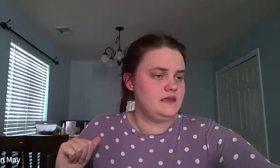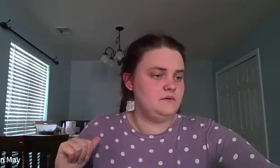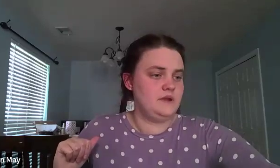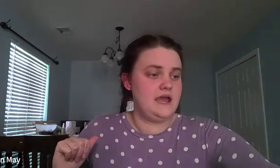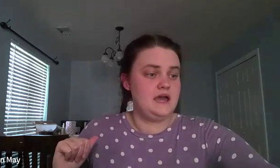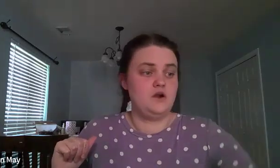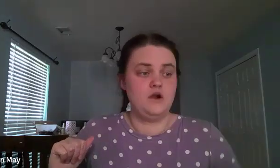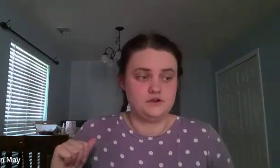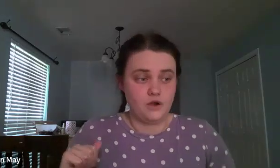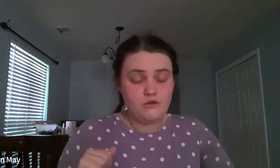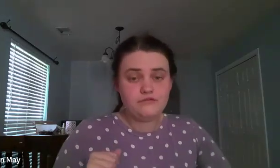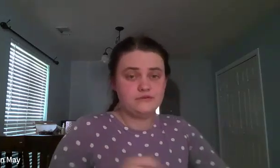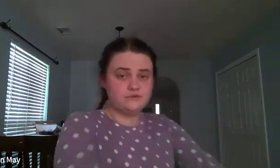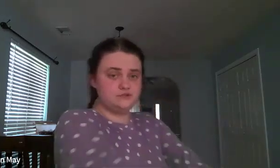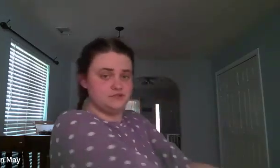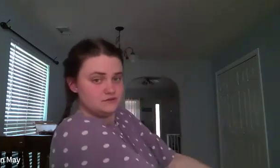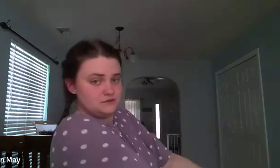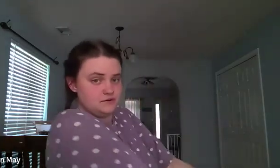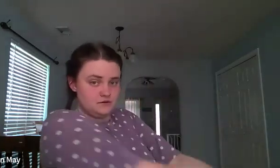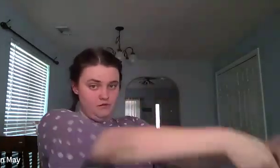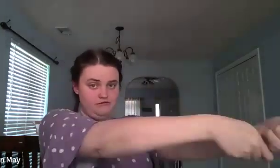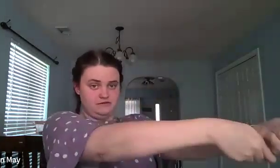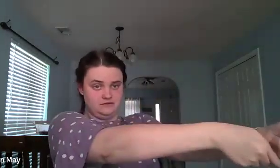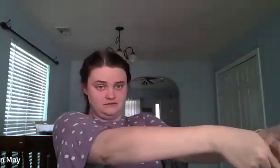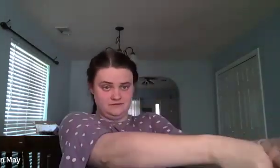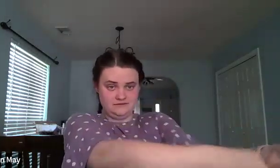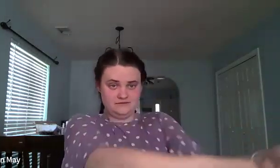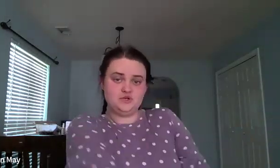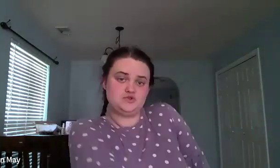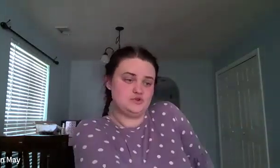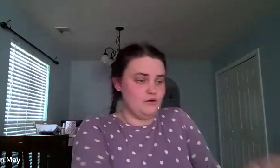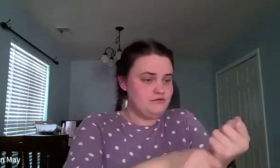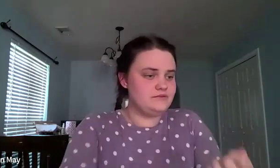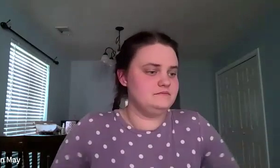Then we had our golf, which was golf, golf.